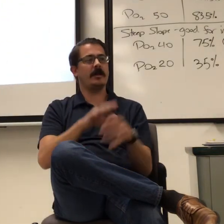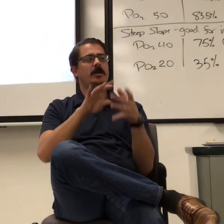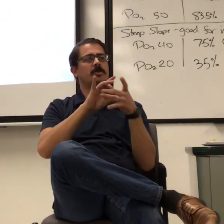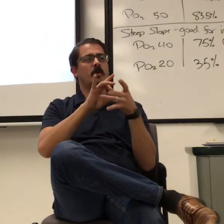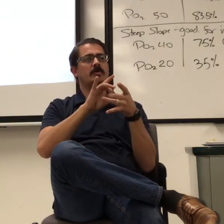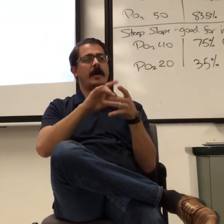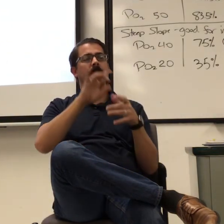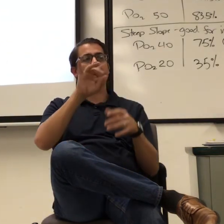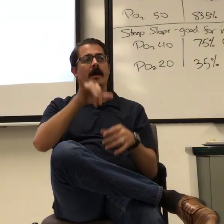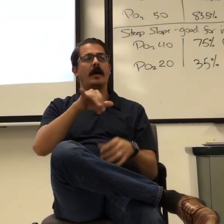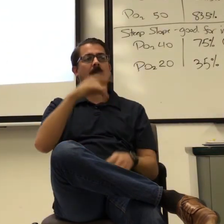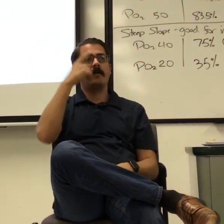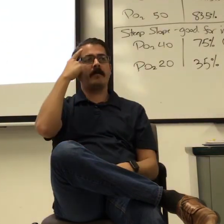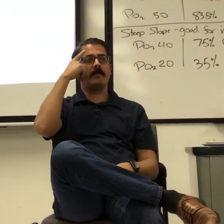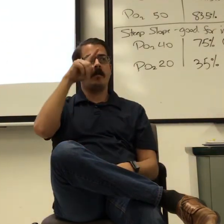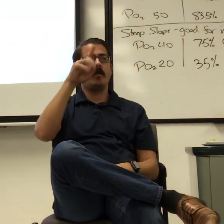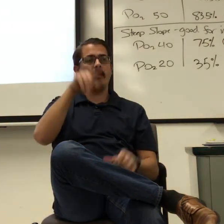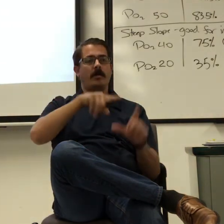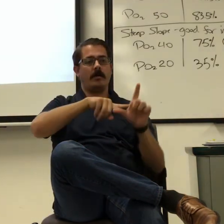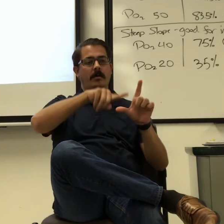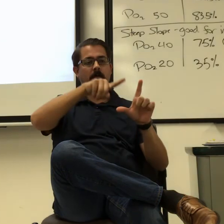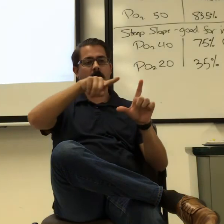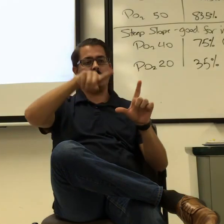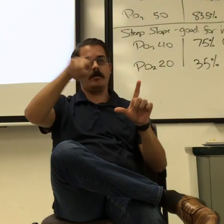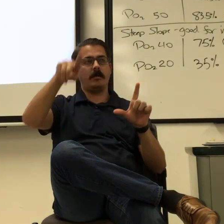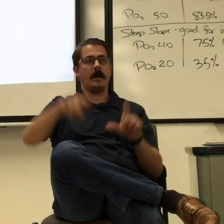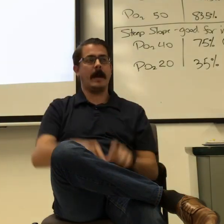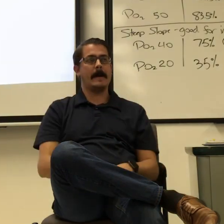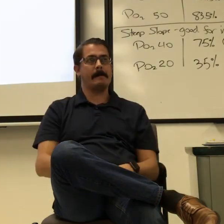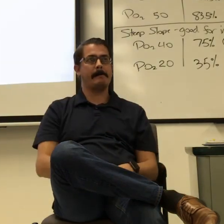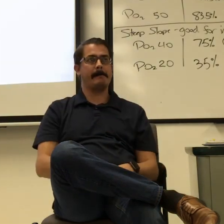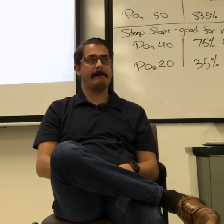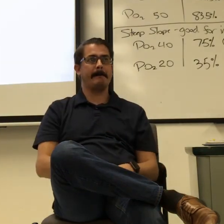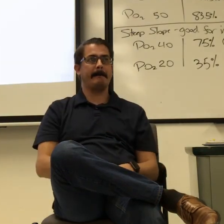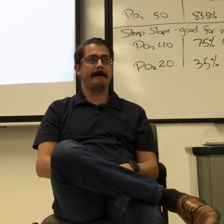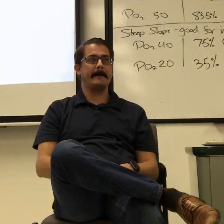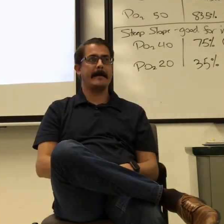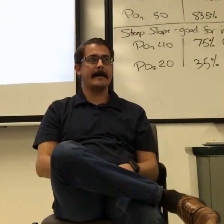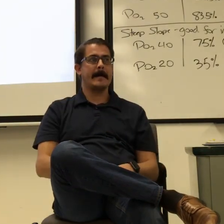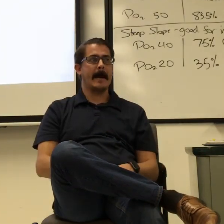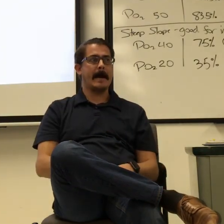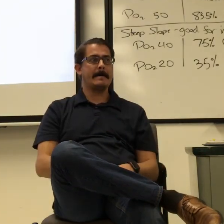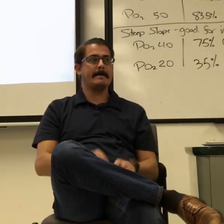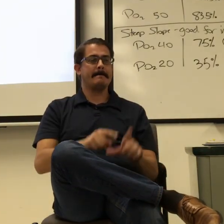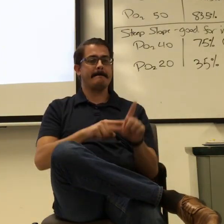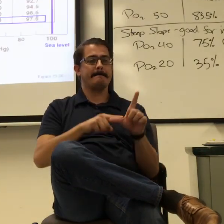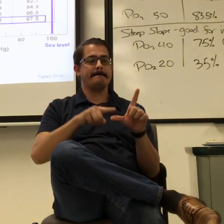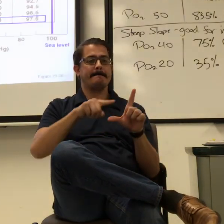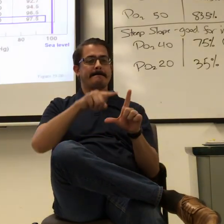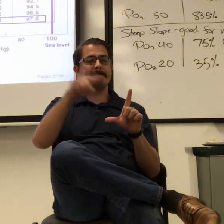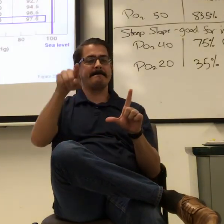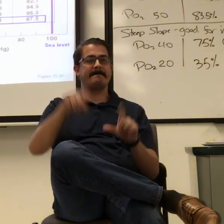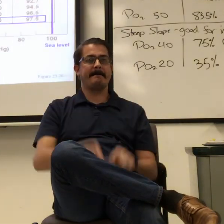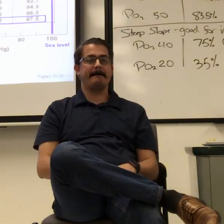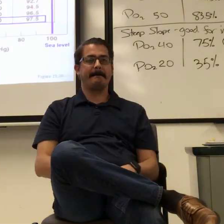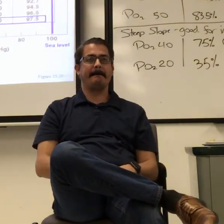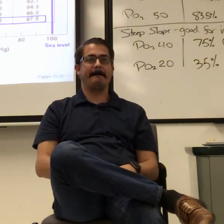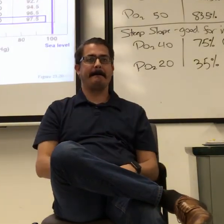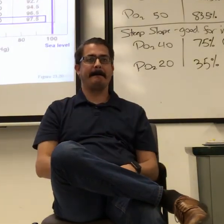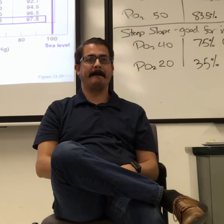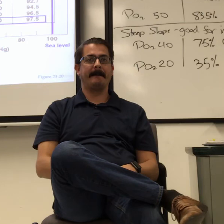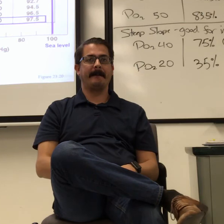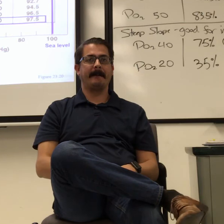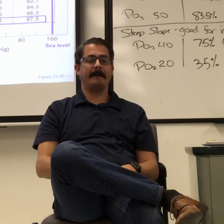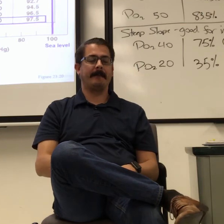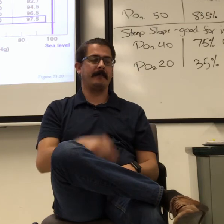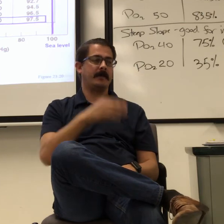that with that curve. Let's see here. All right, this is